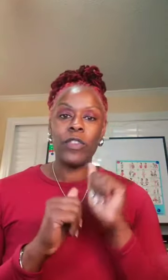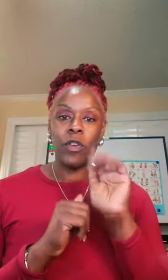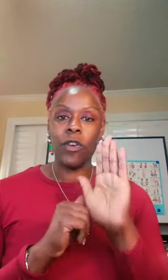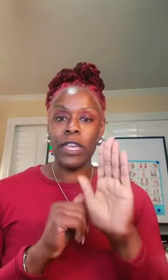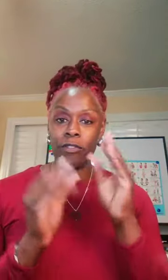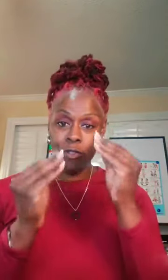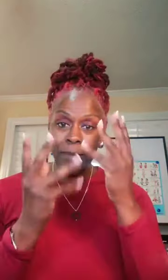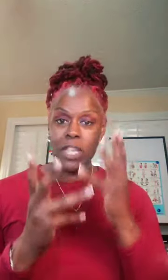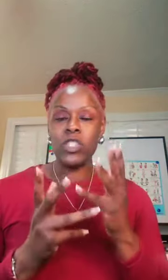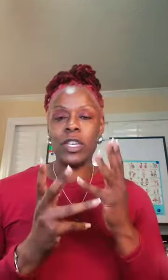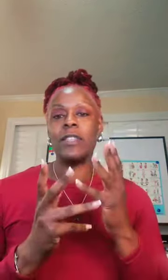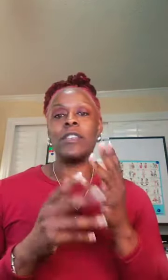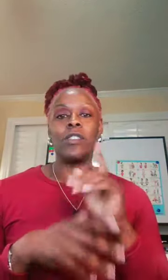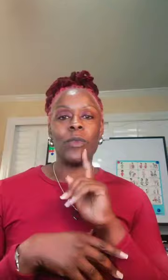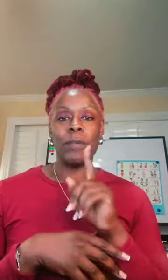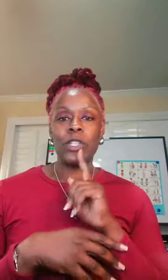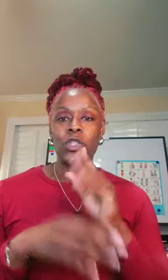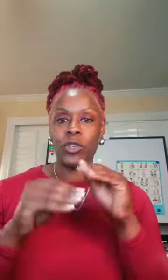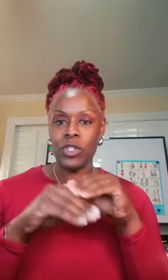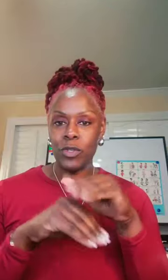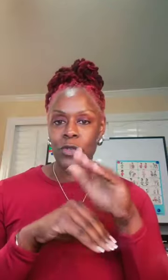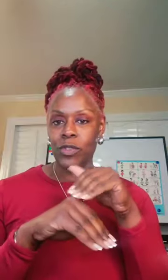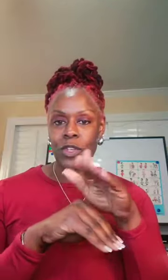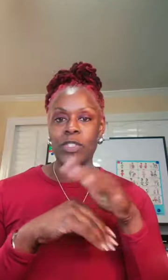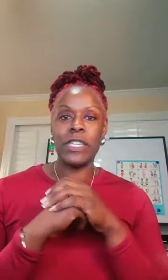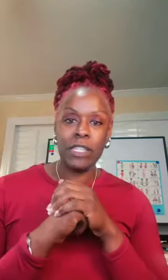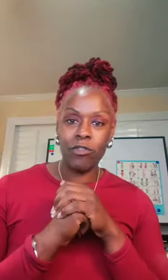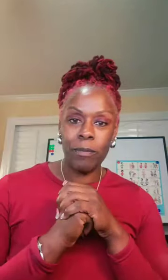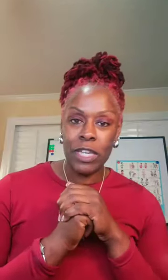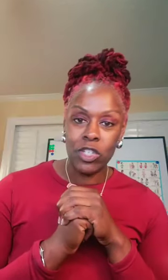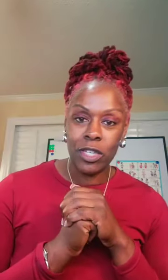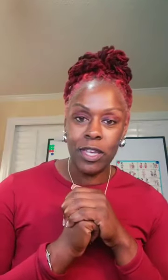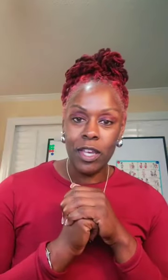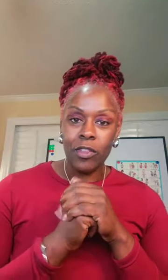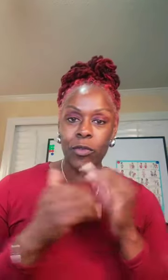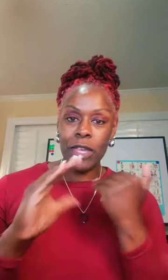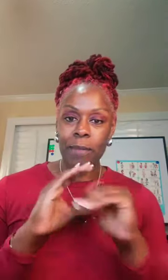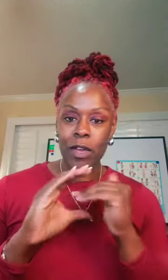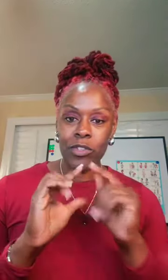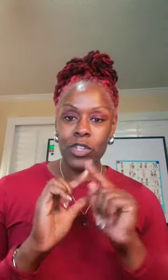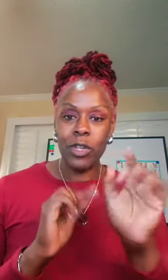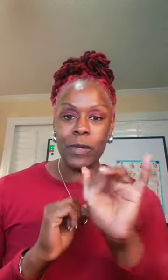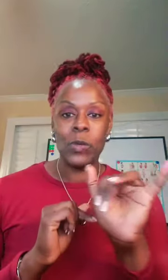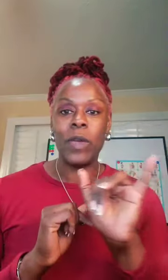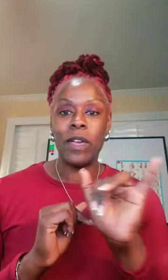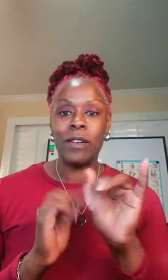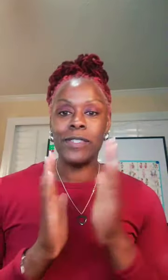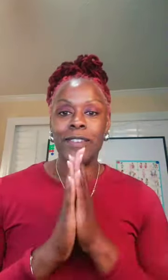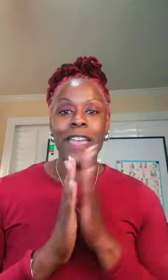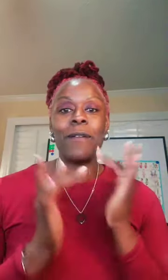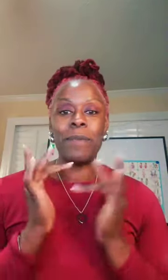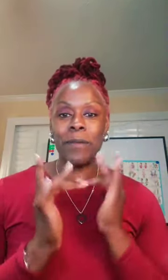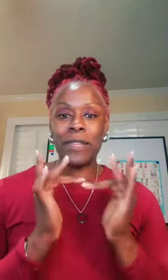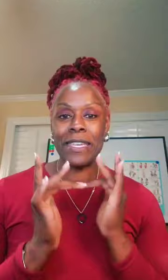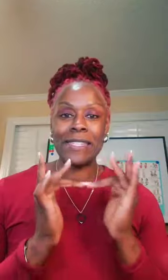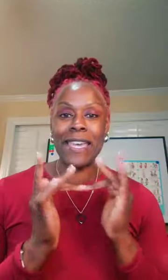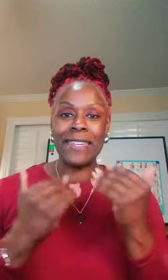your information. And so we can be sure to, send information through email to you as well. So that would be really exciting to